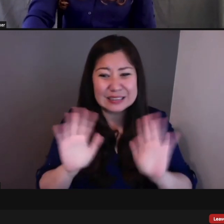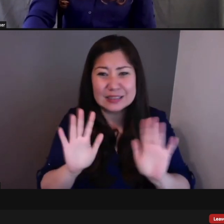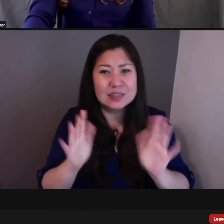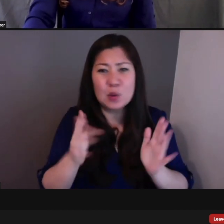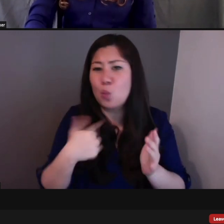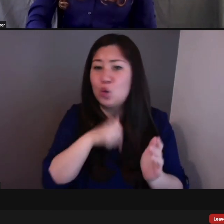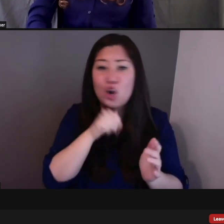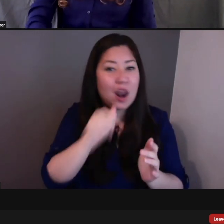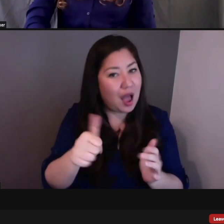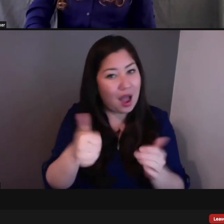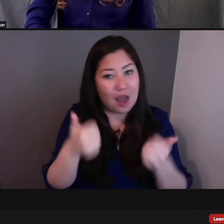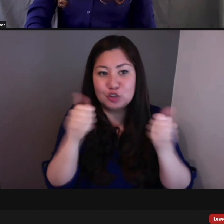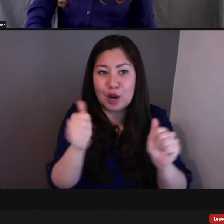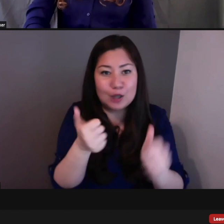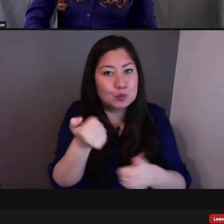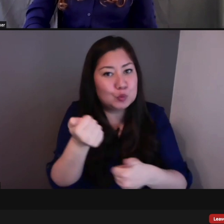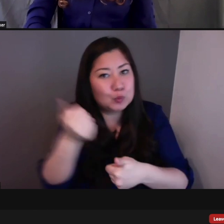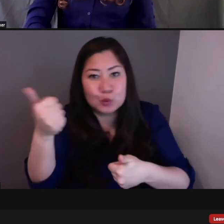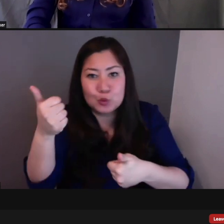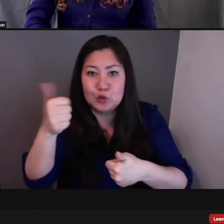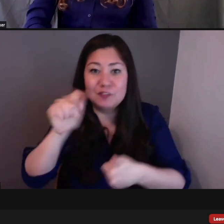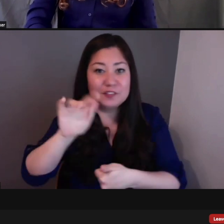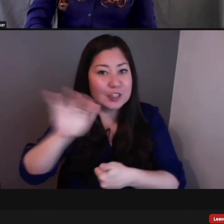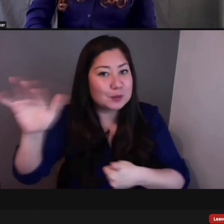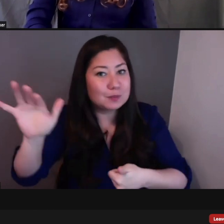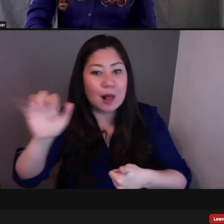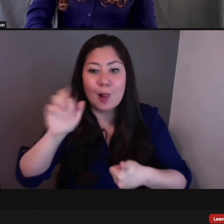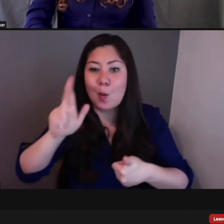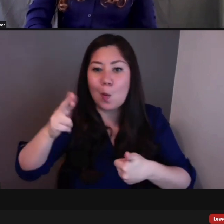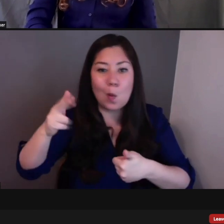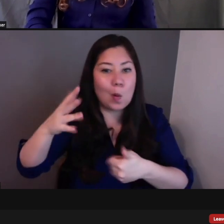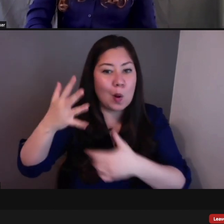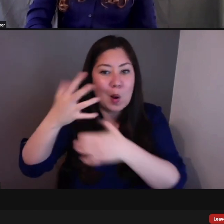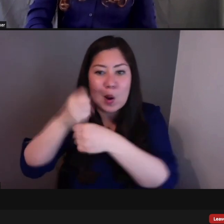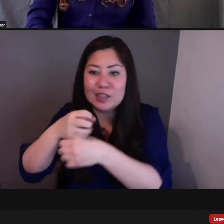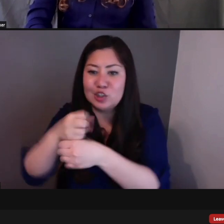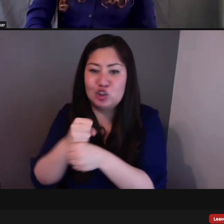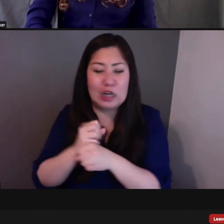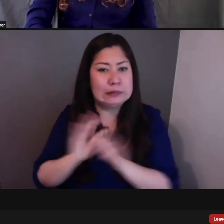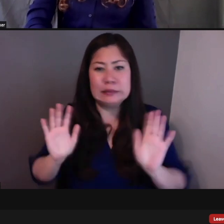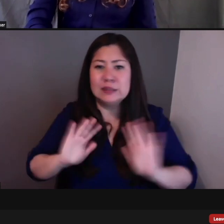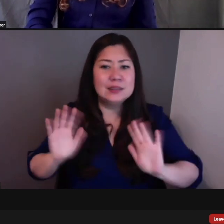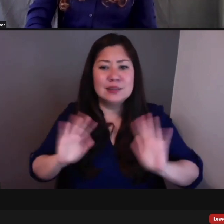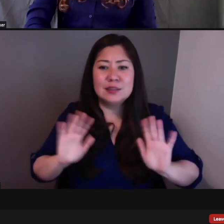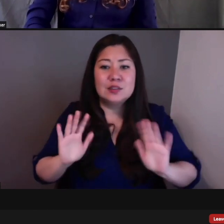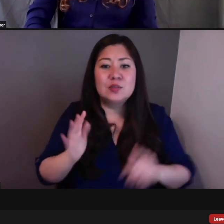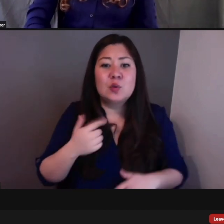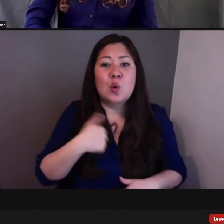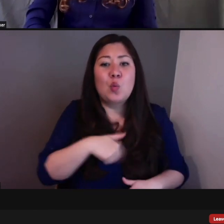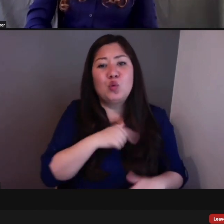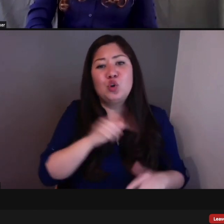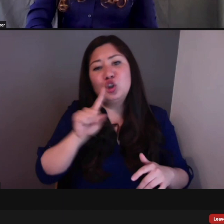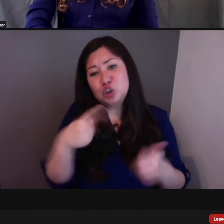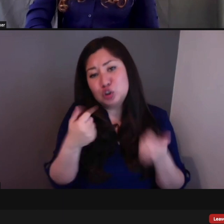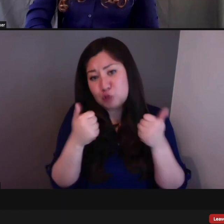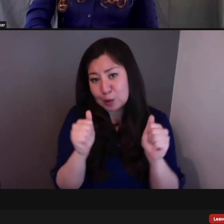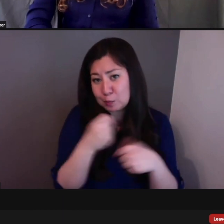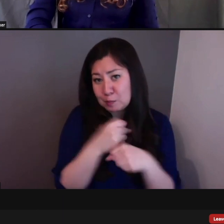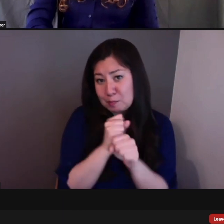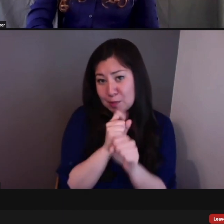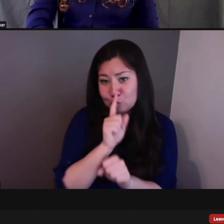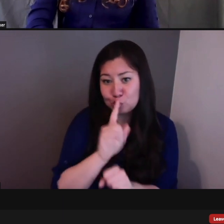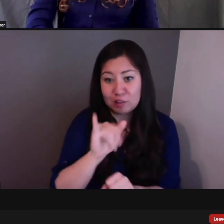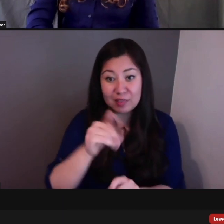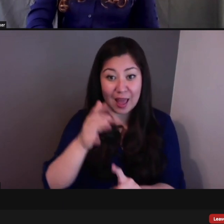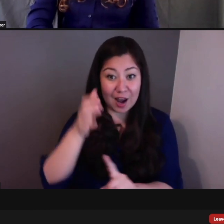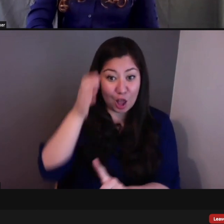So just to go over again, when we had asked deaf students to fingerspell and then to abbreviate